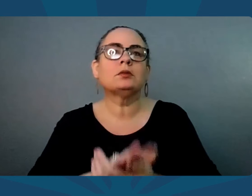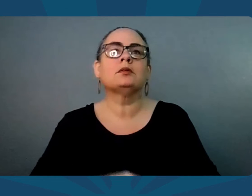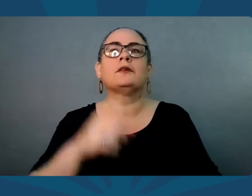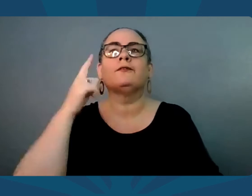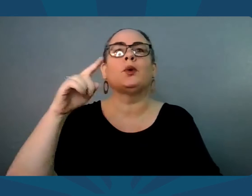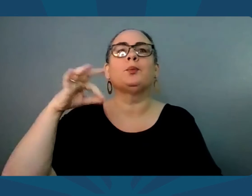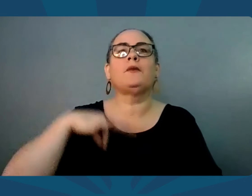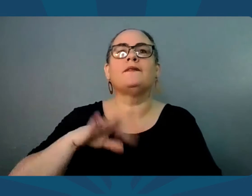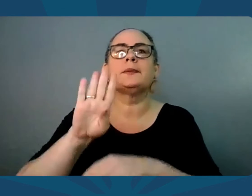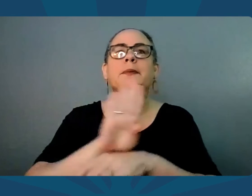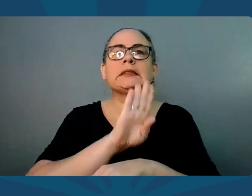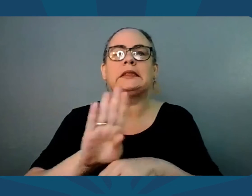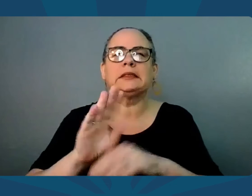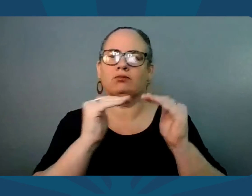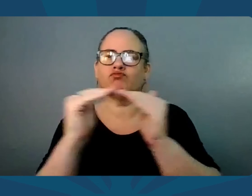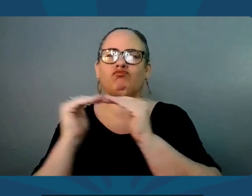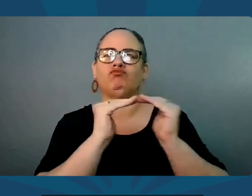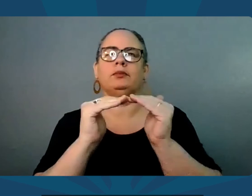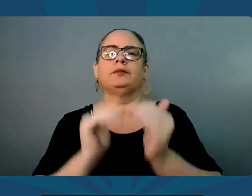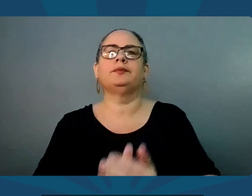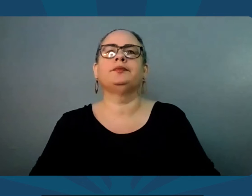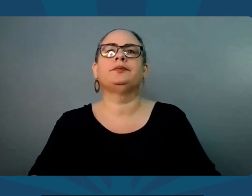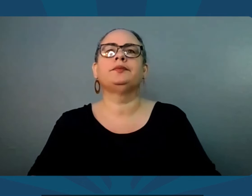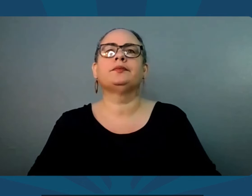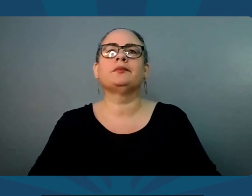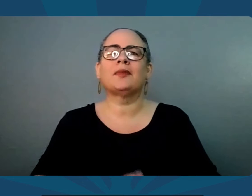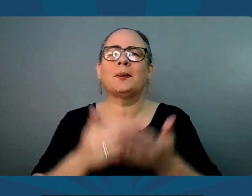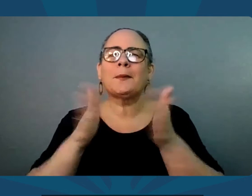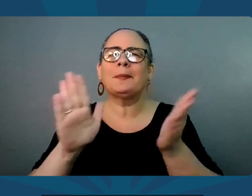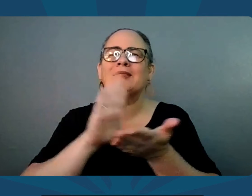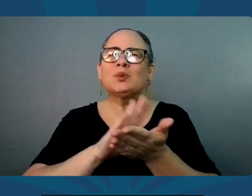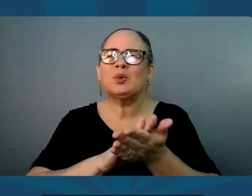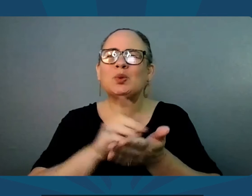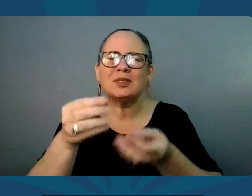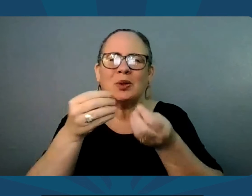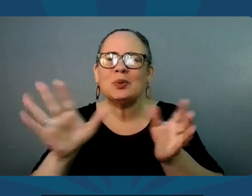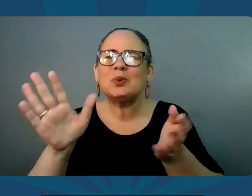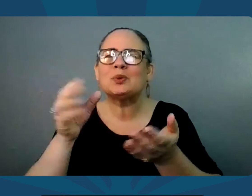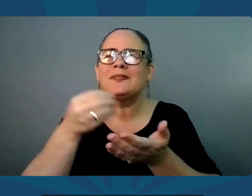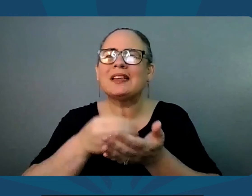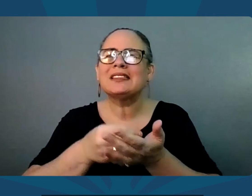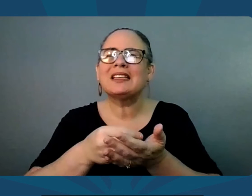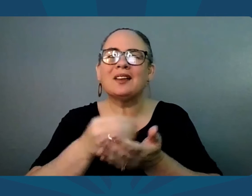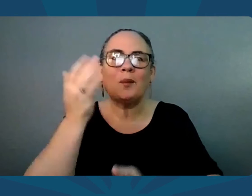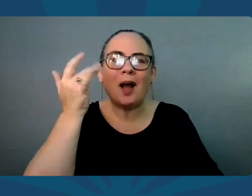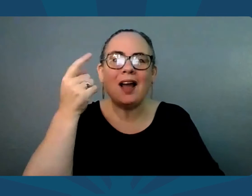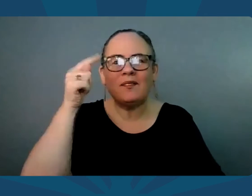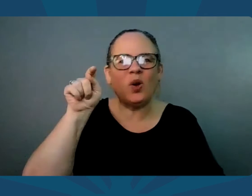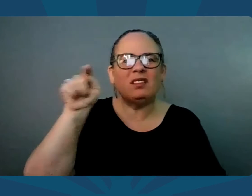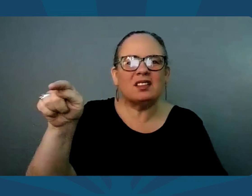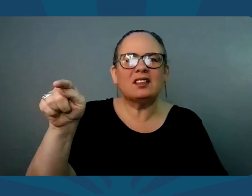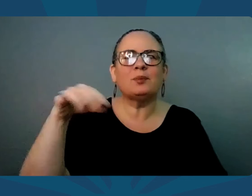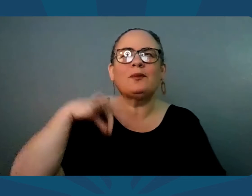for-profit businesses. The public schools lose funding for every for-profit school to the